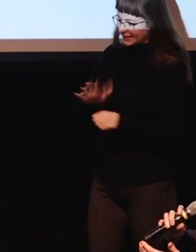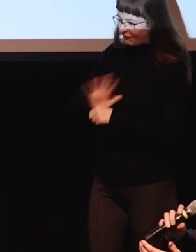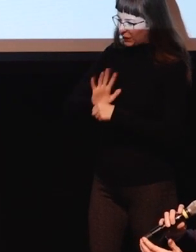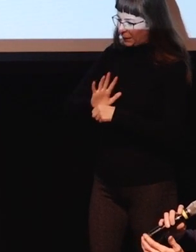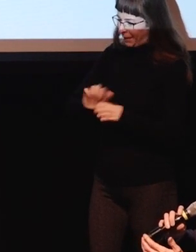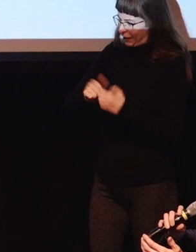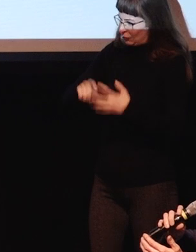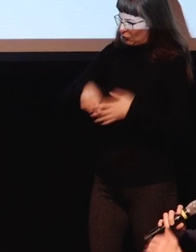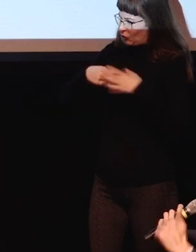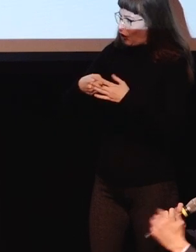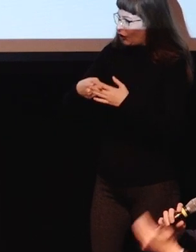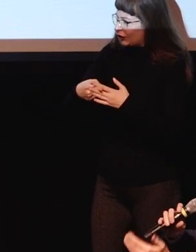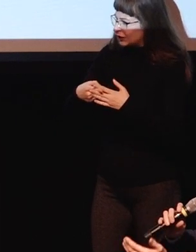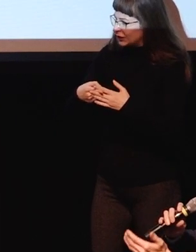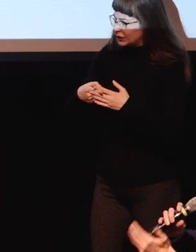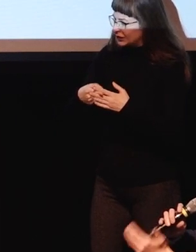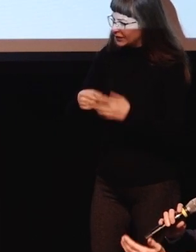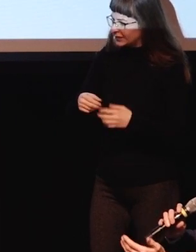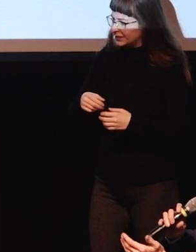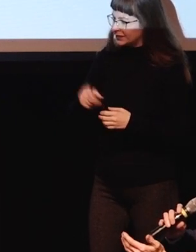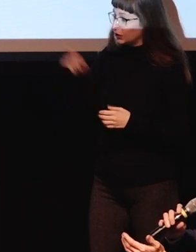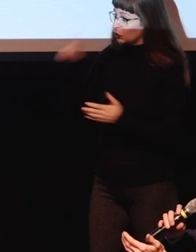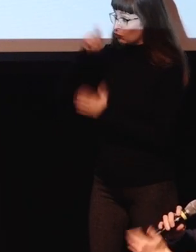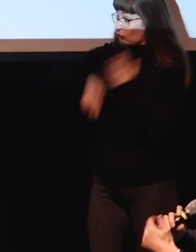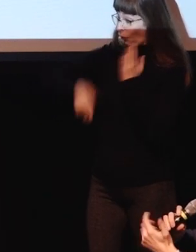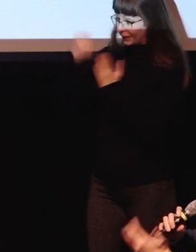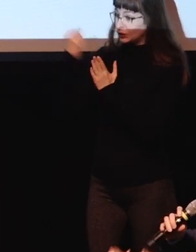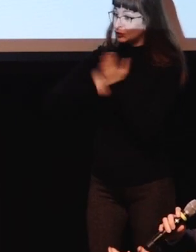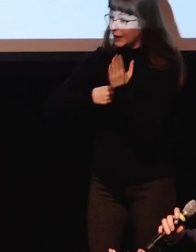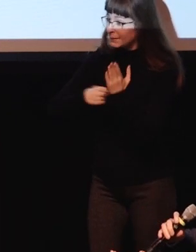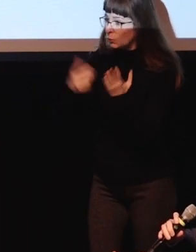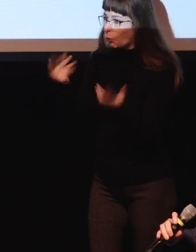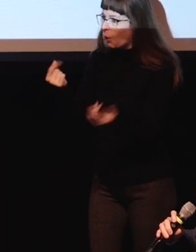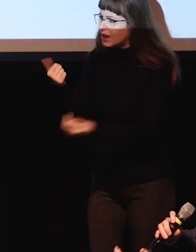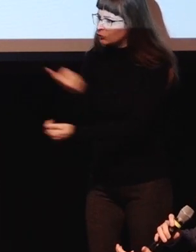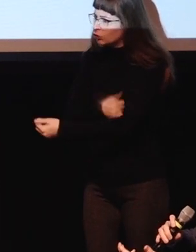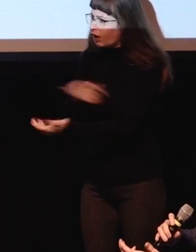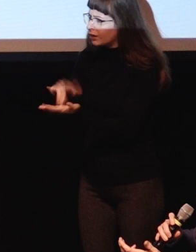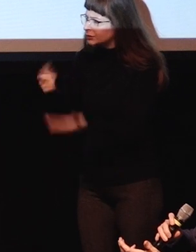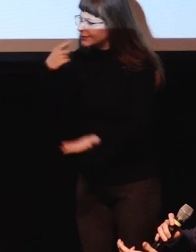got started, what you were taking when you wrote the screenplay, and how I can get some.